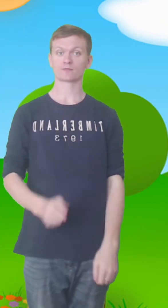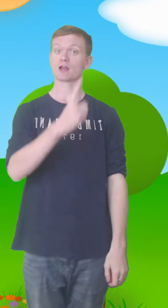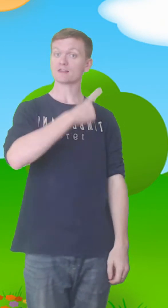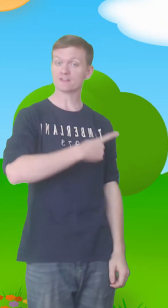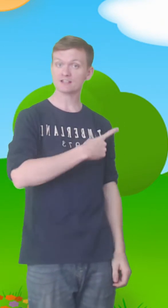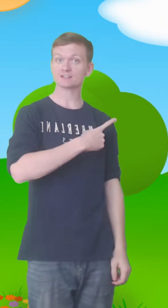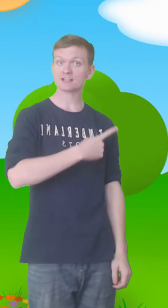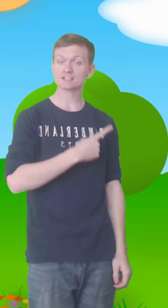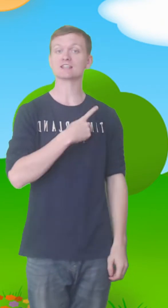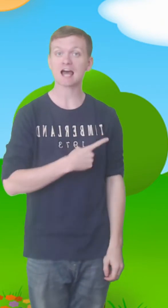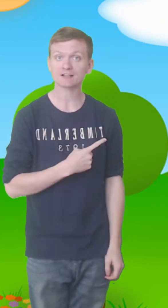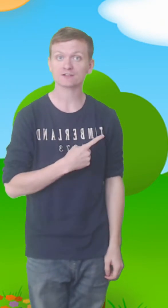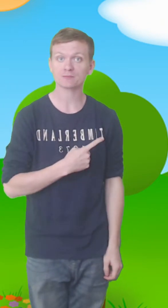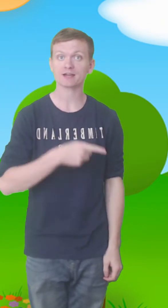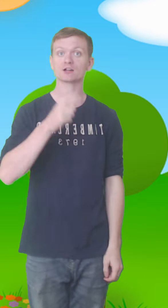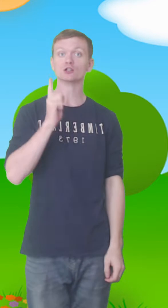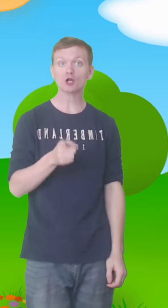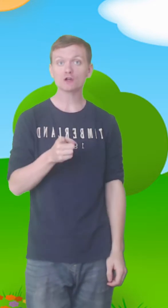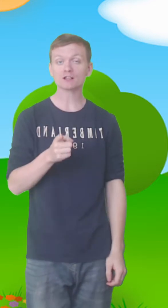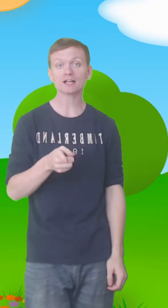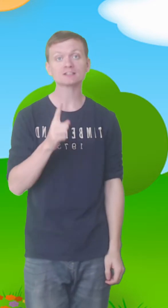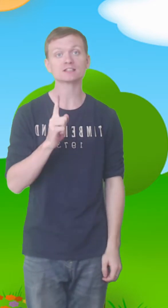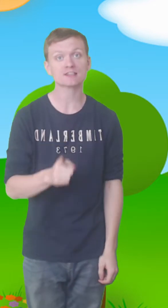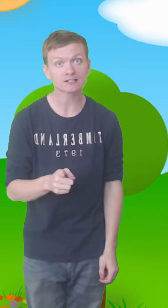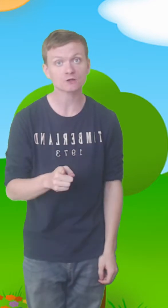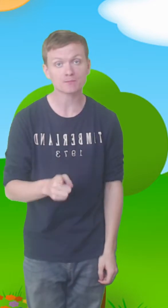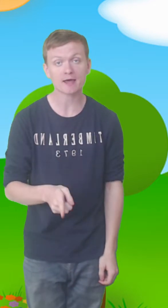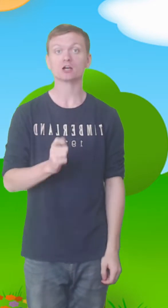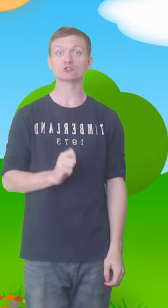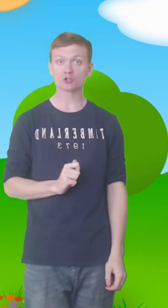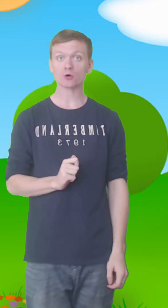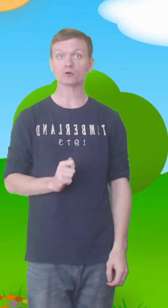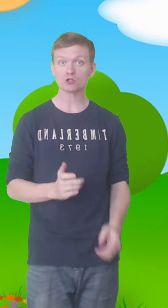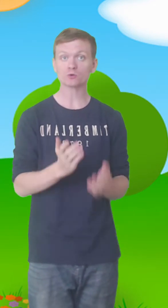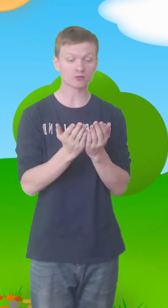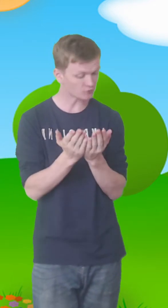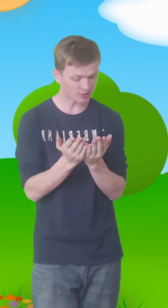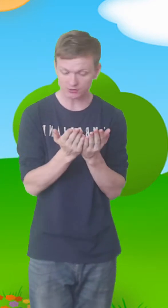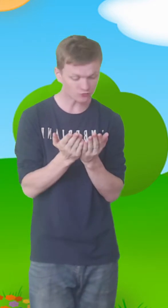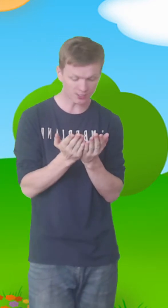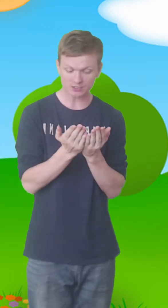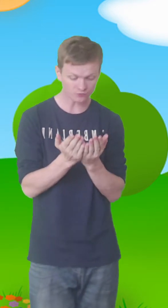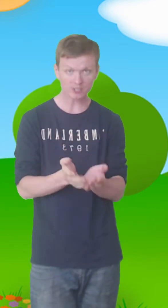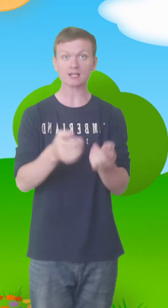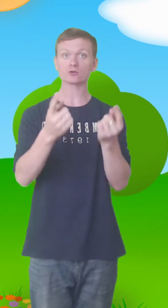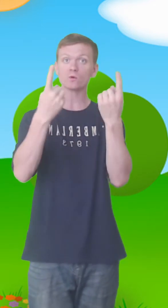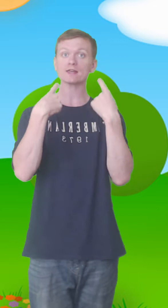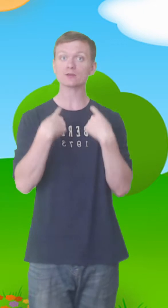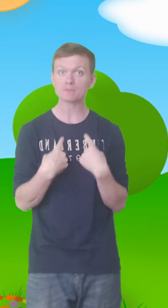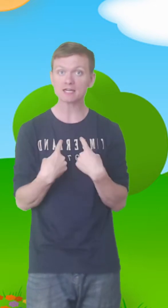This is the alphabet, learn the letters that you've met, so you can read, read, read with me.